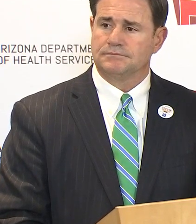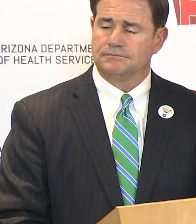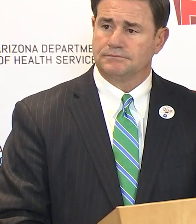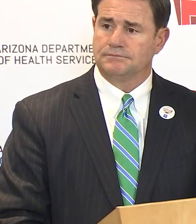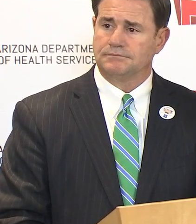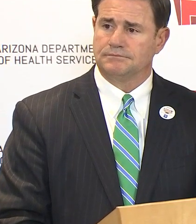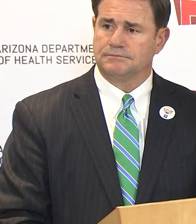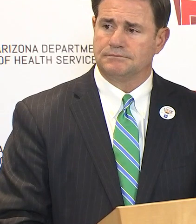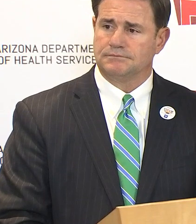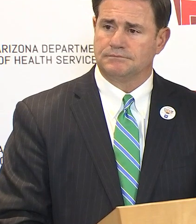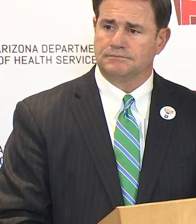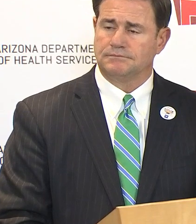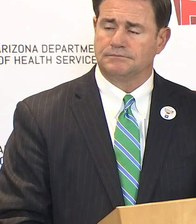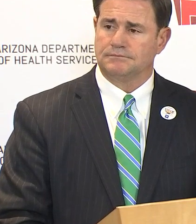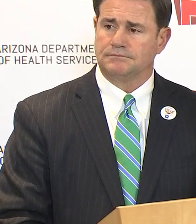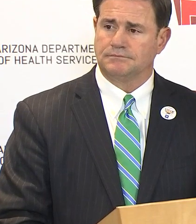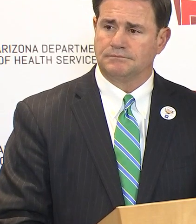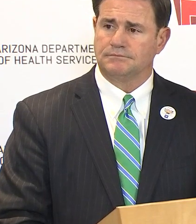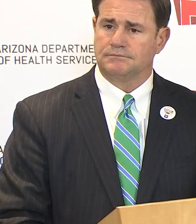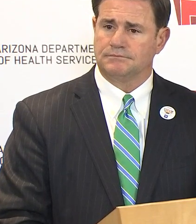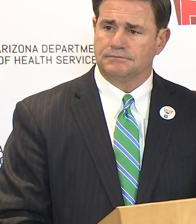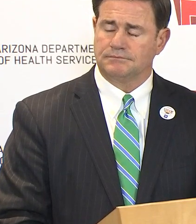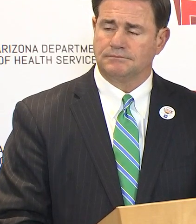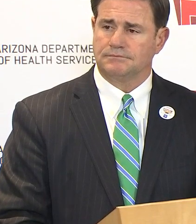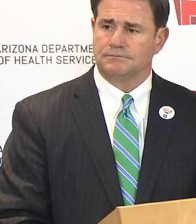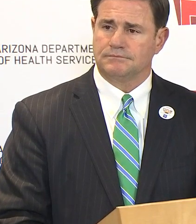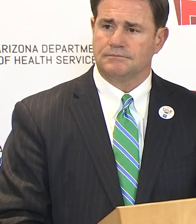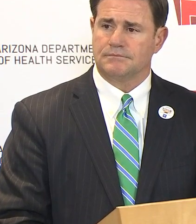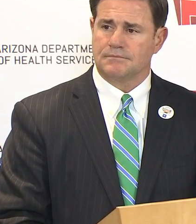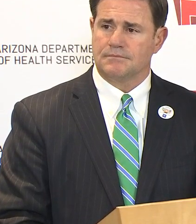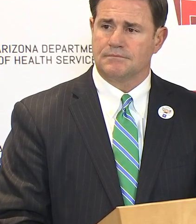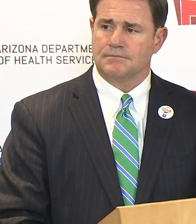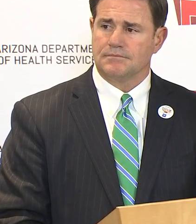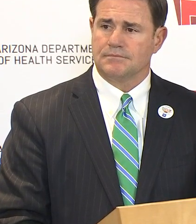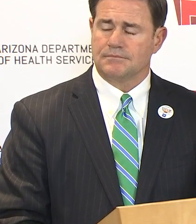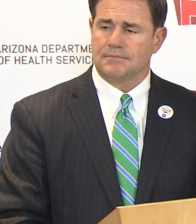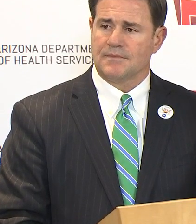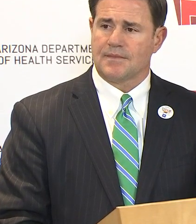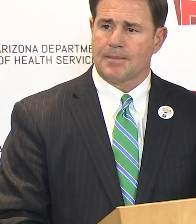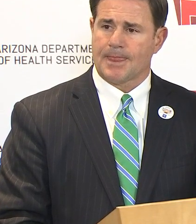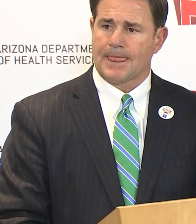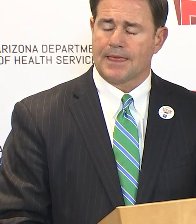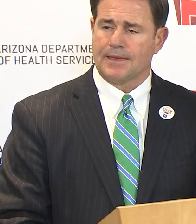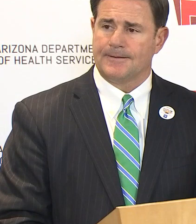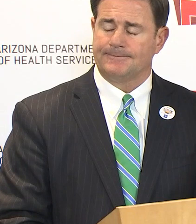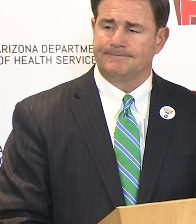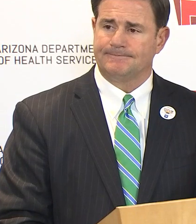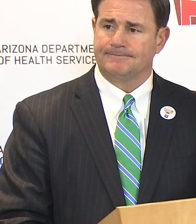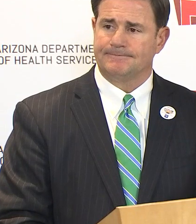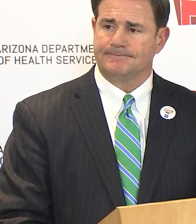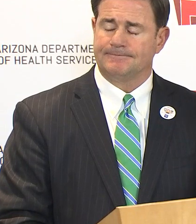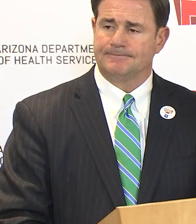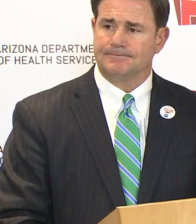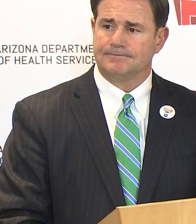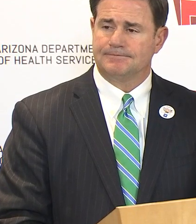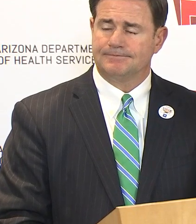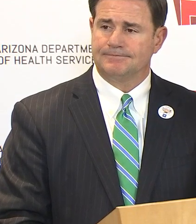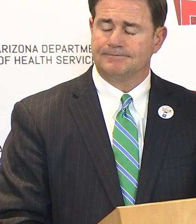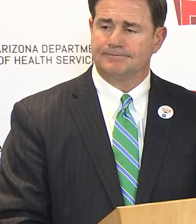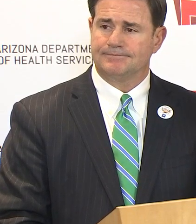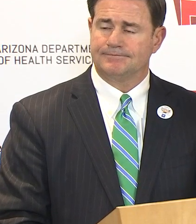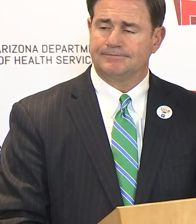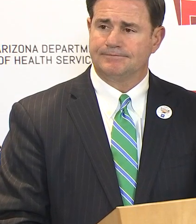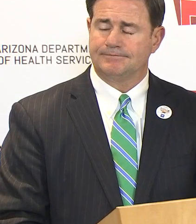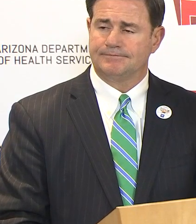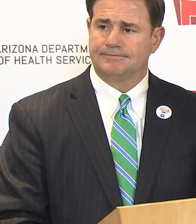elderly and have an underlying medical condition, I would talk to your healthcare physician if you have concerns.